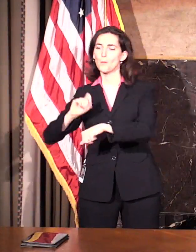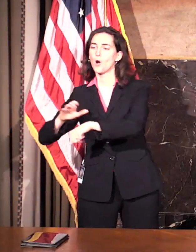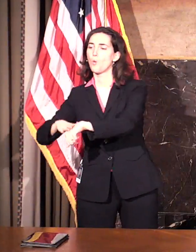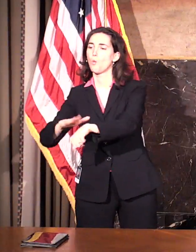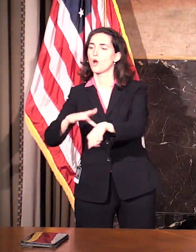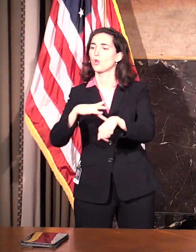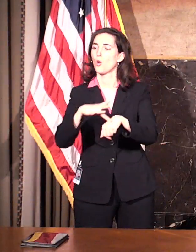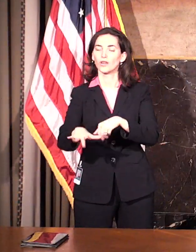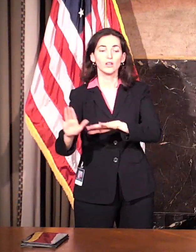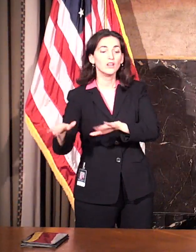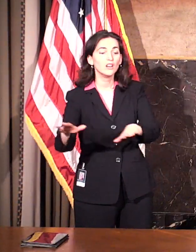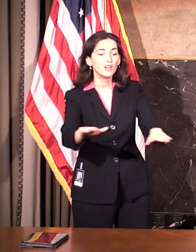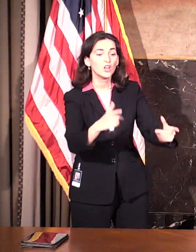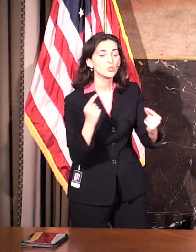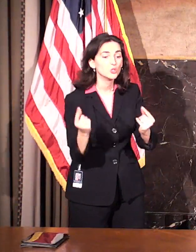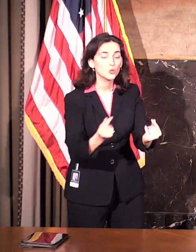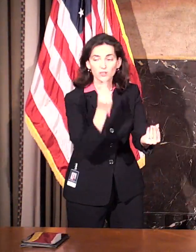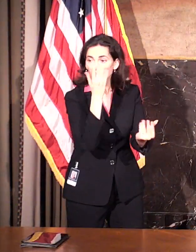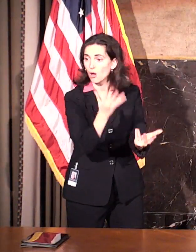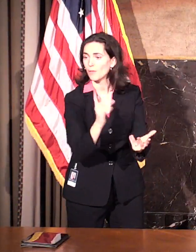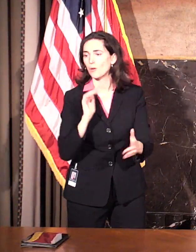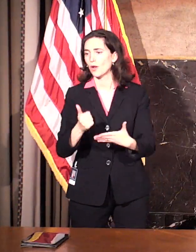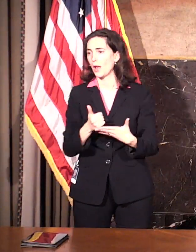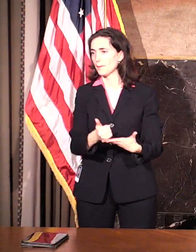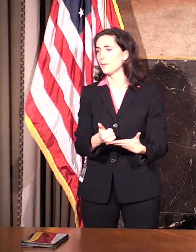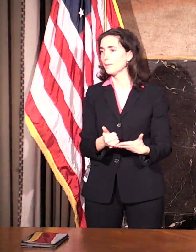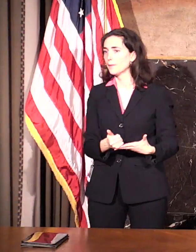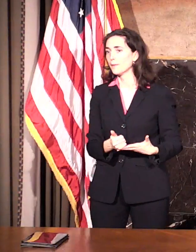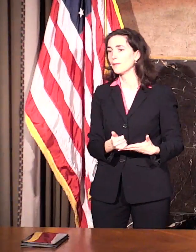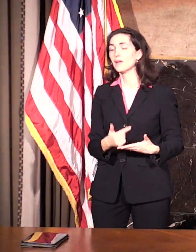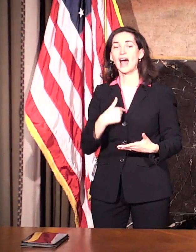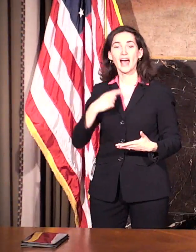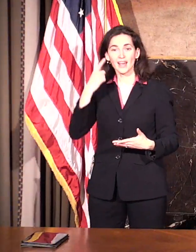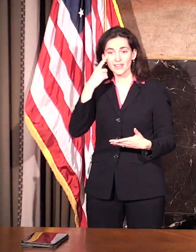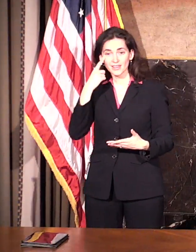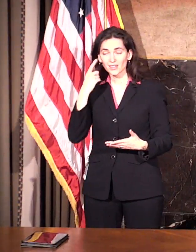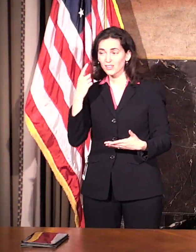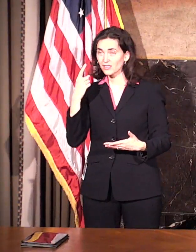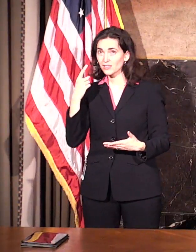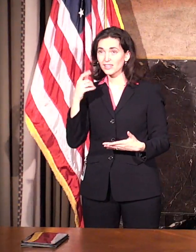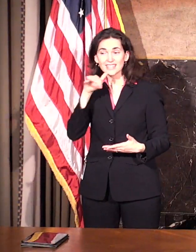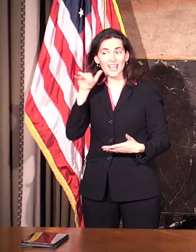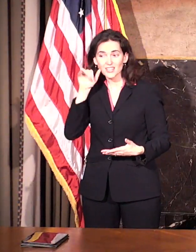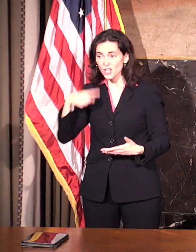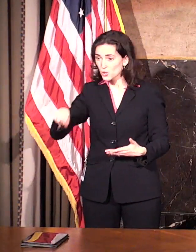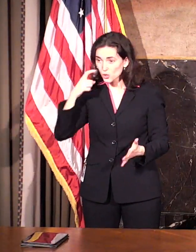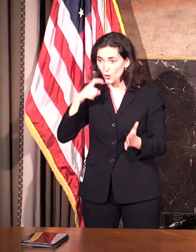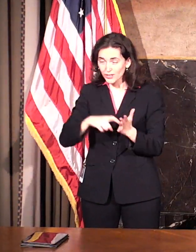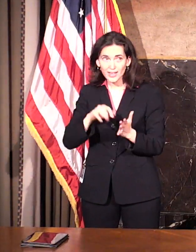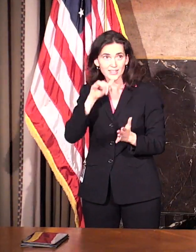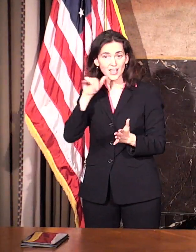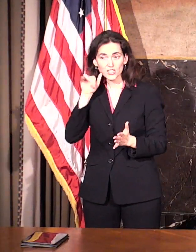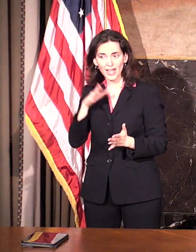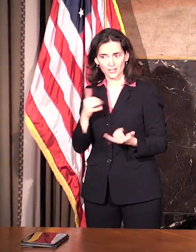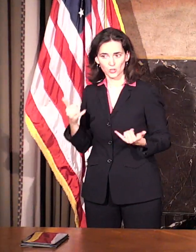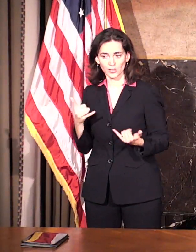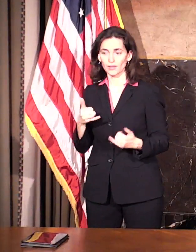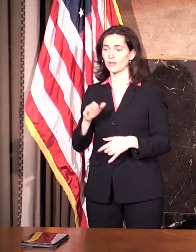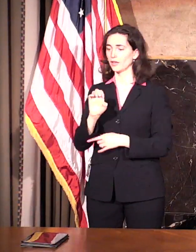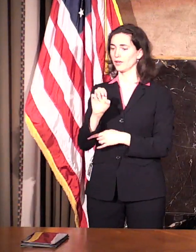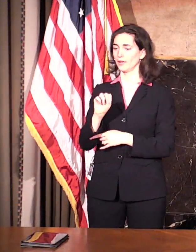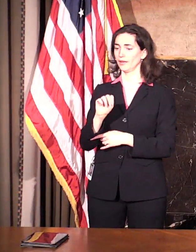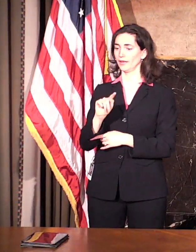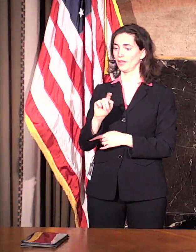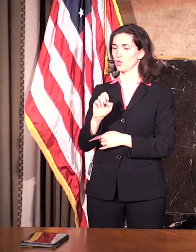notification would have been helpful. And I think you saw yesterday and today Entergy continuing